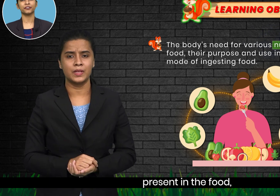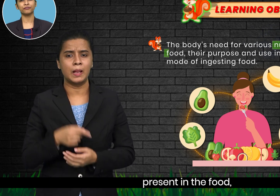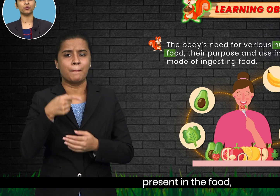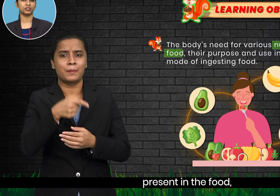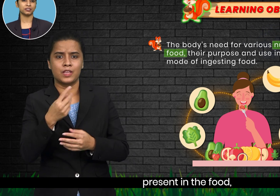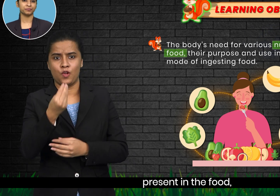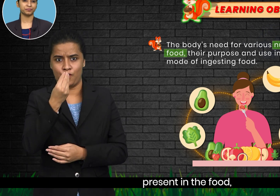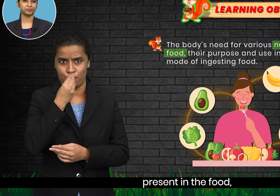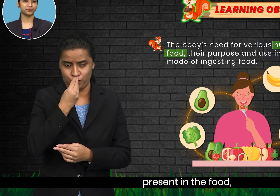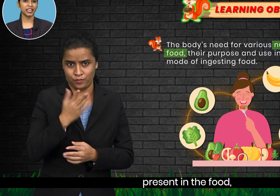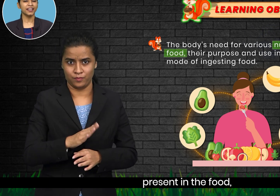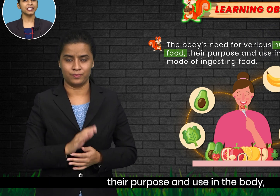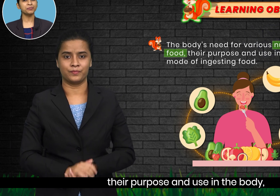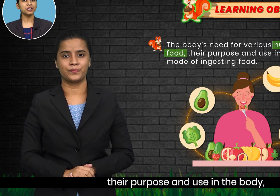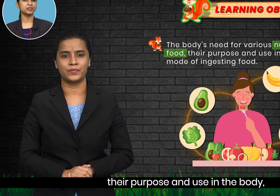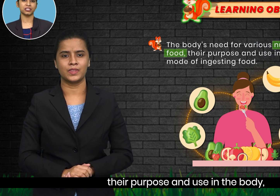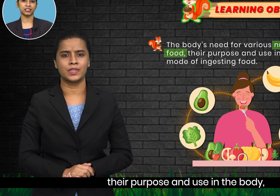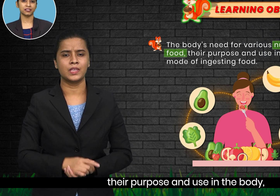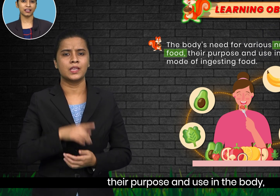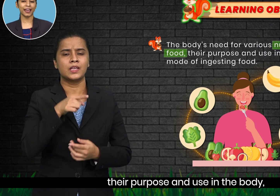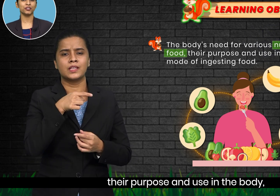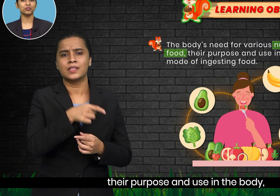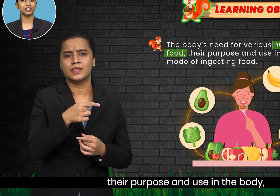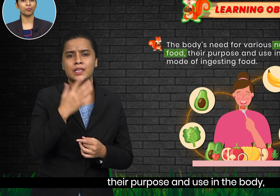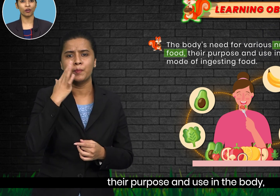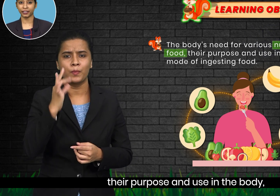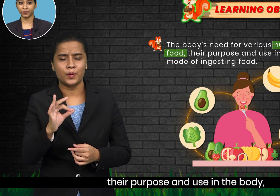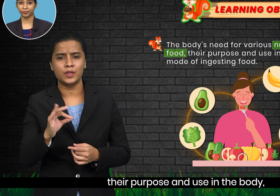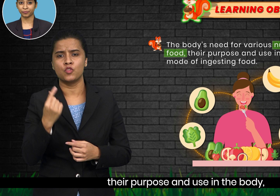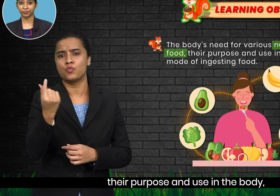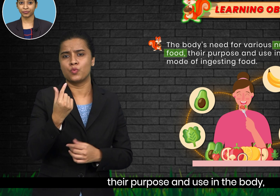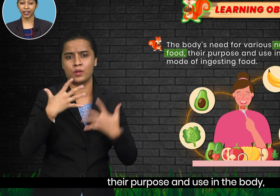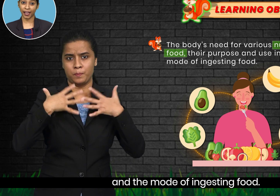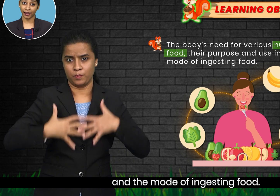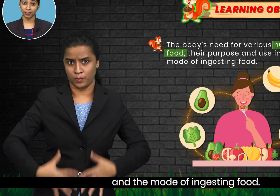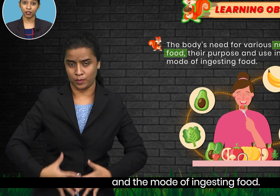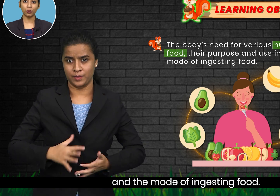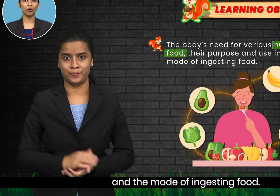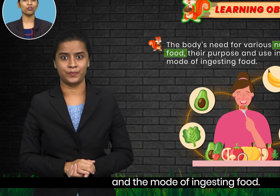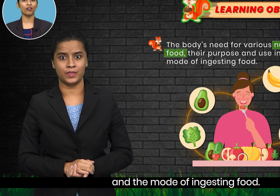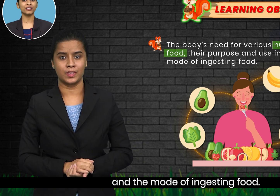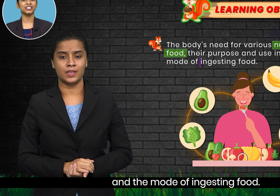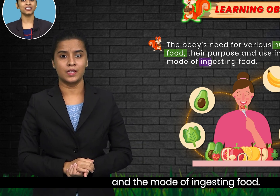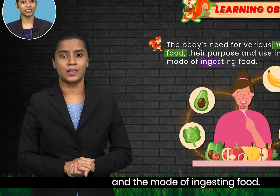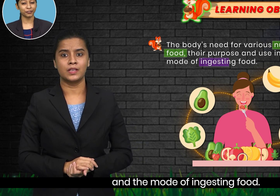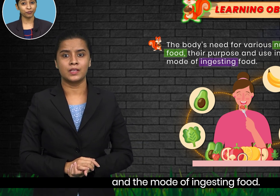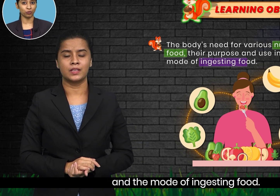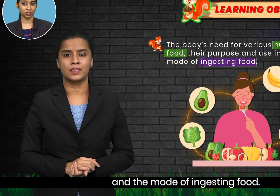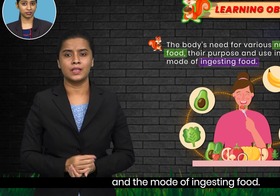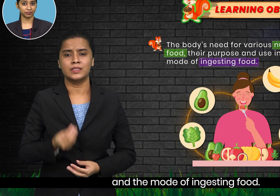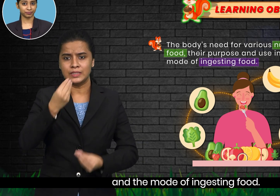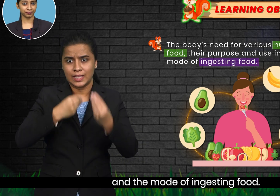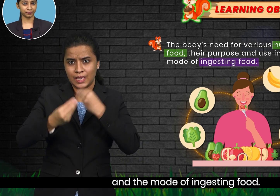present in the food, their purpose and use in the body, and the mode of ingesting